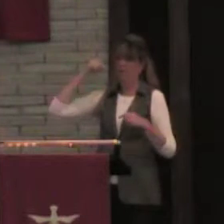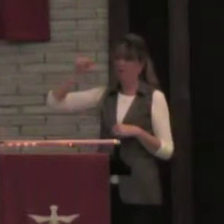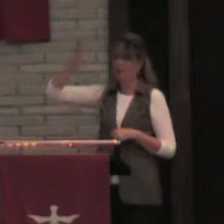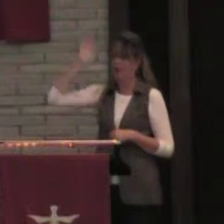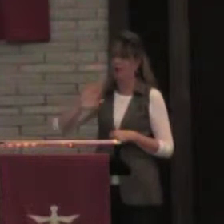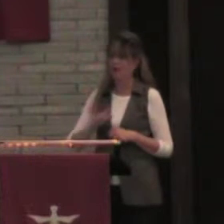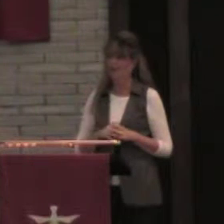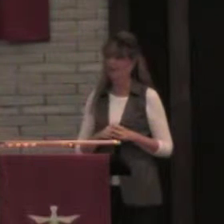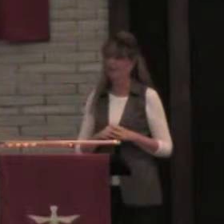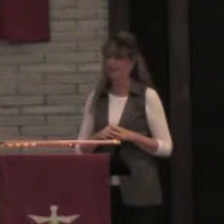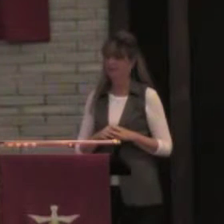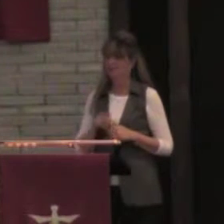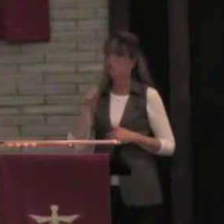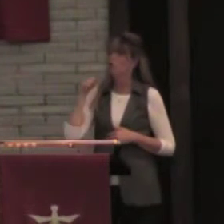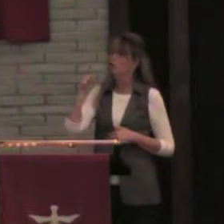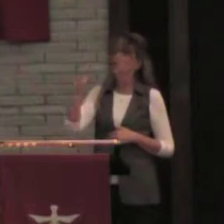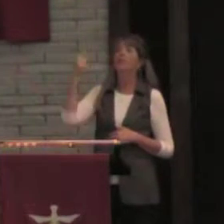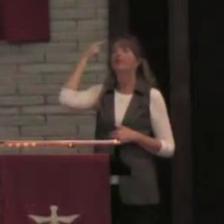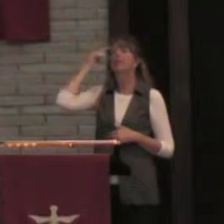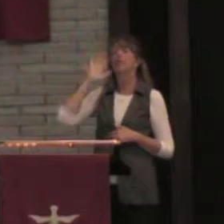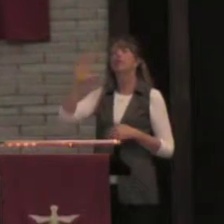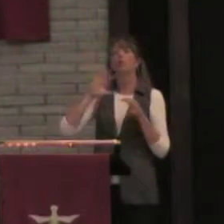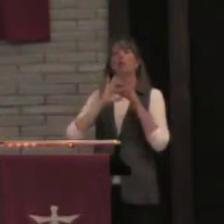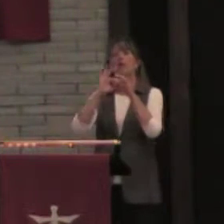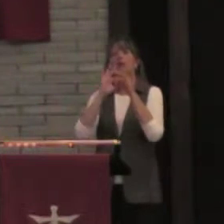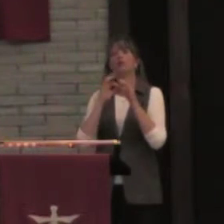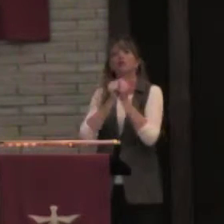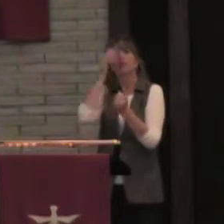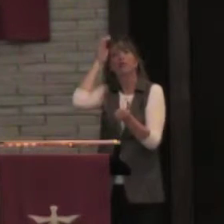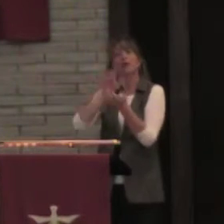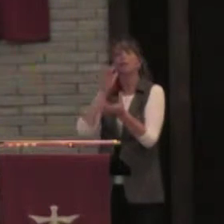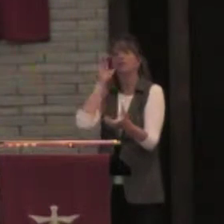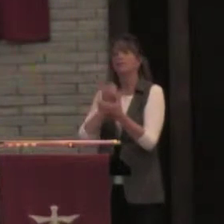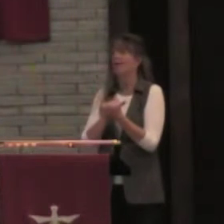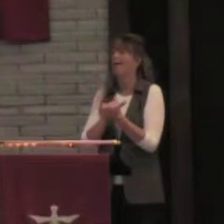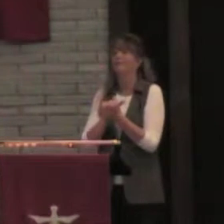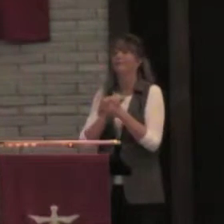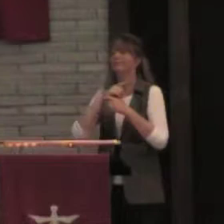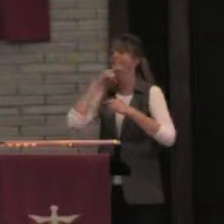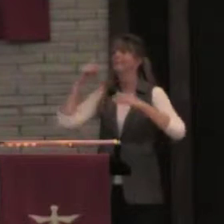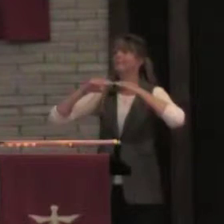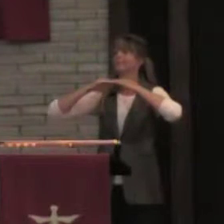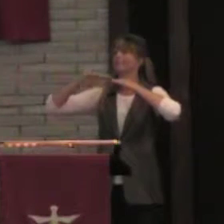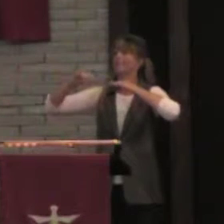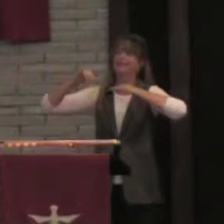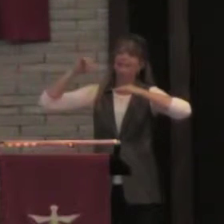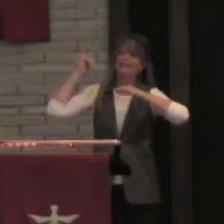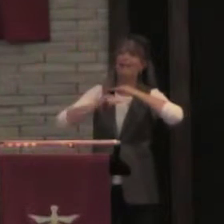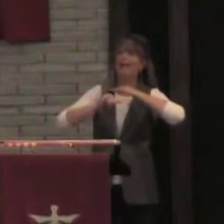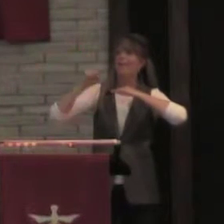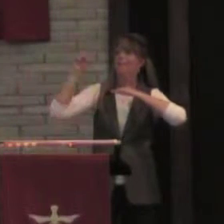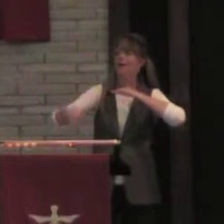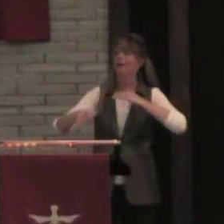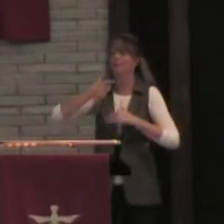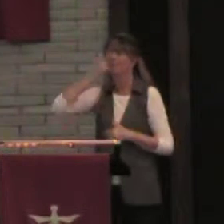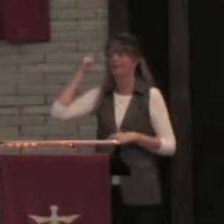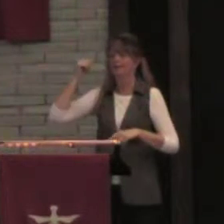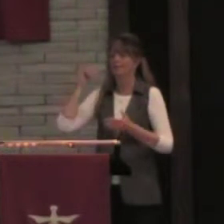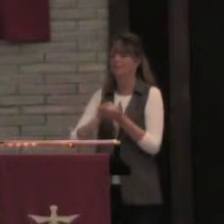If you think your dream is too big for God, or you think that your relationship with your husband or your wife, it's just run dry,